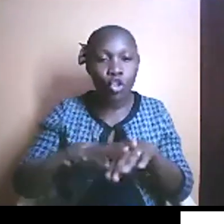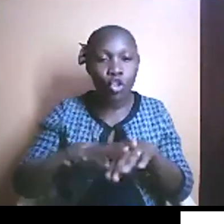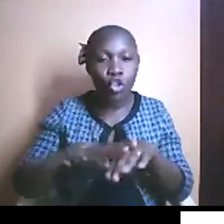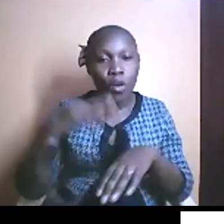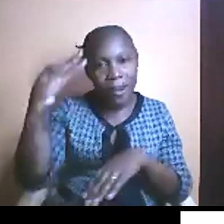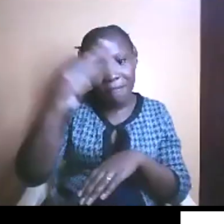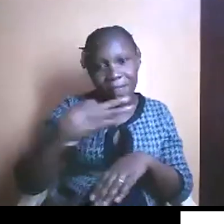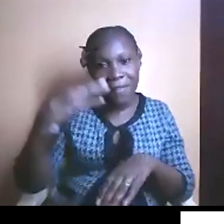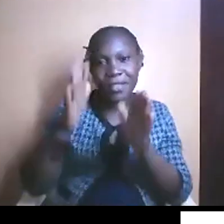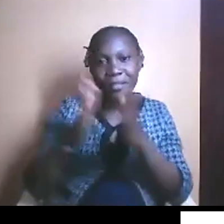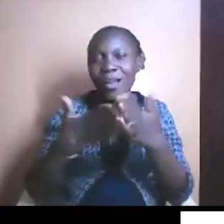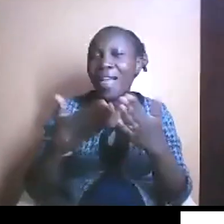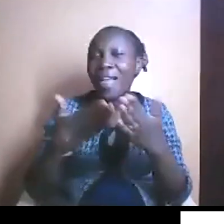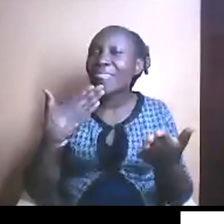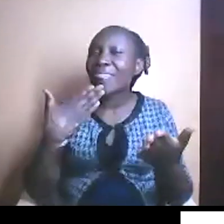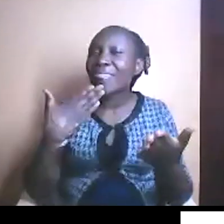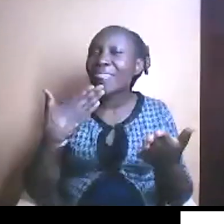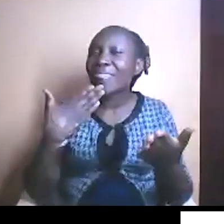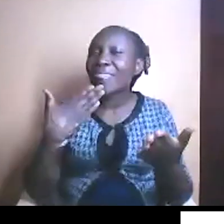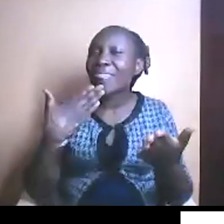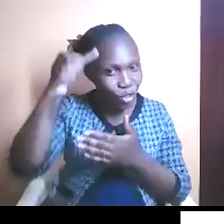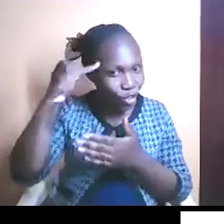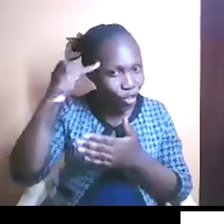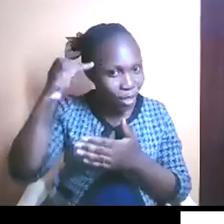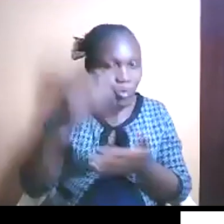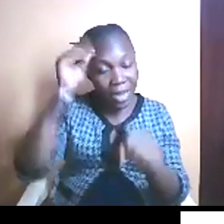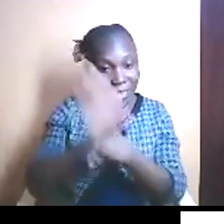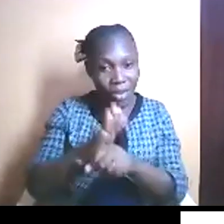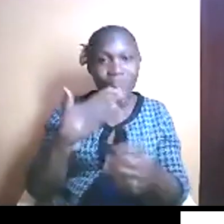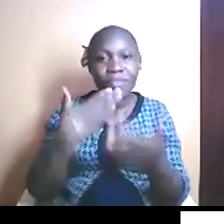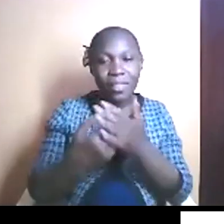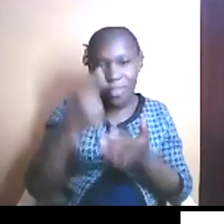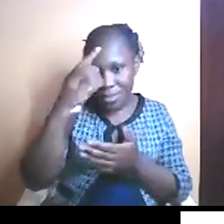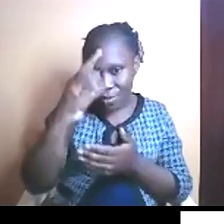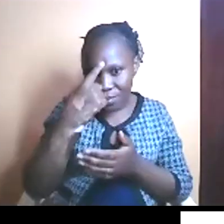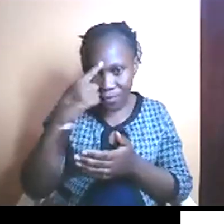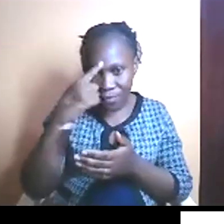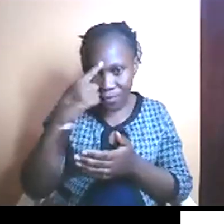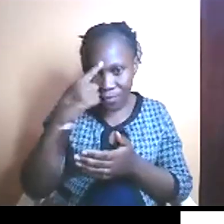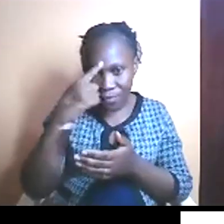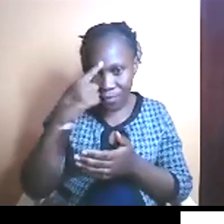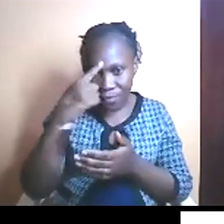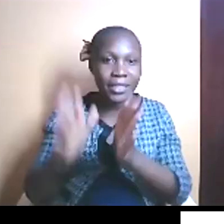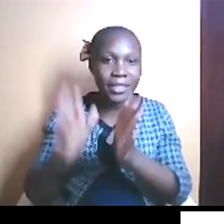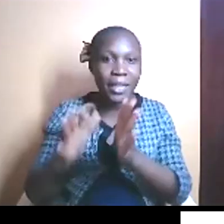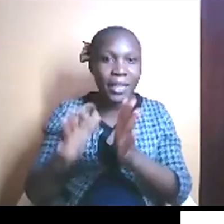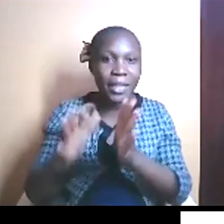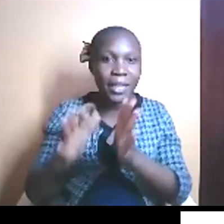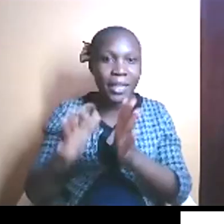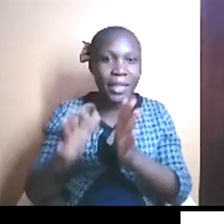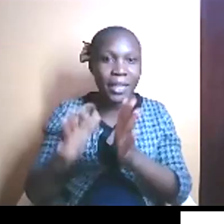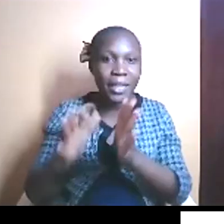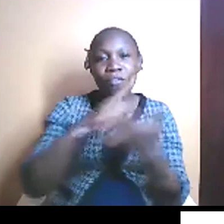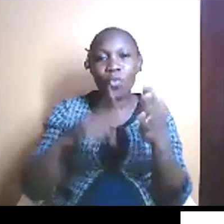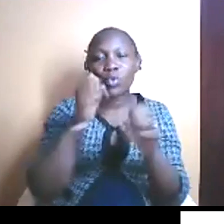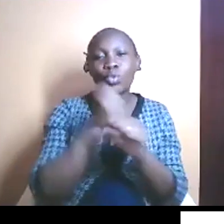Wangare, thank you, we've learned a lot. Thank you Nkasiri. I am loving the work you're doing, honestly, and I